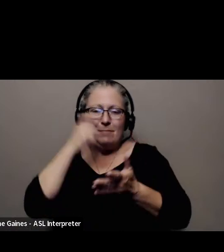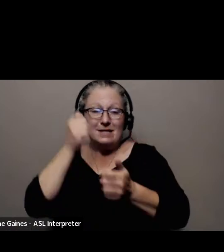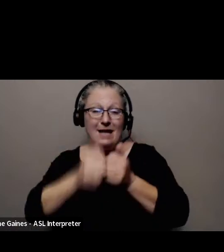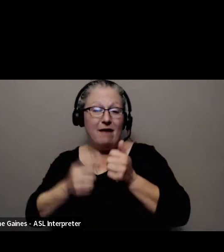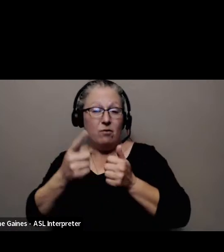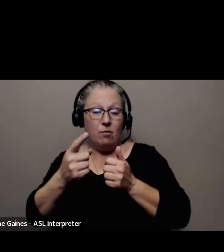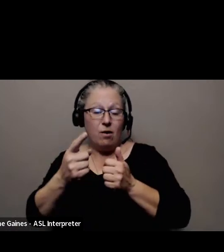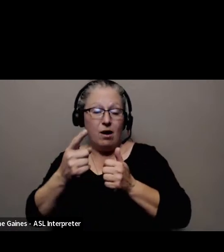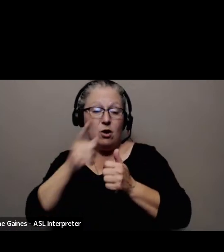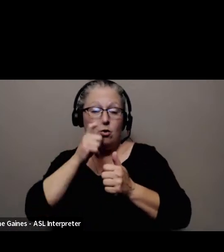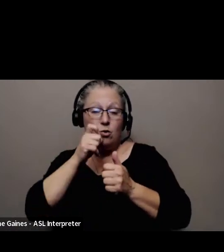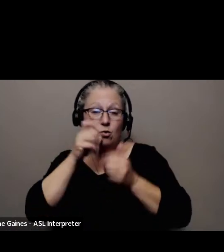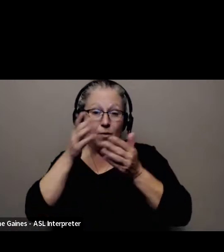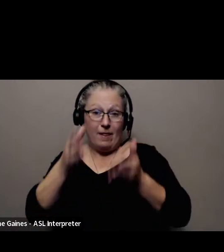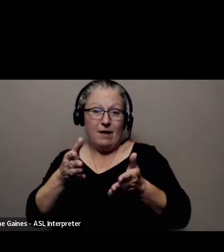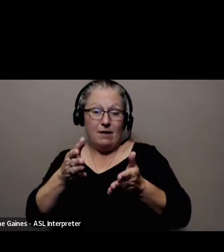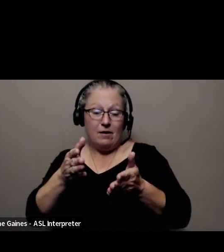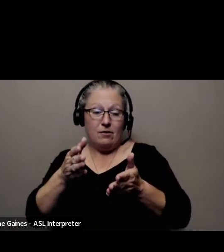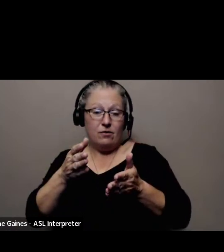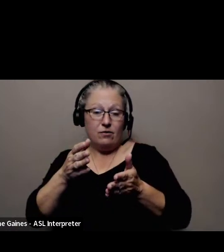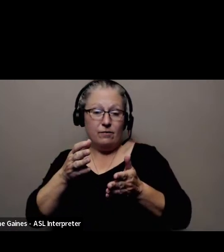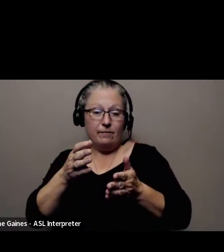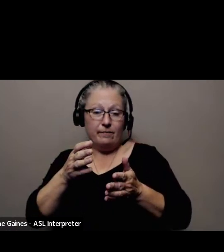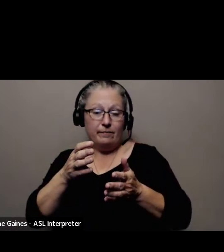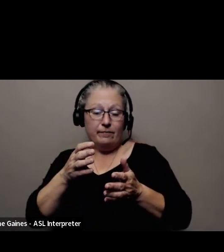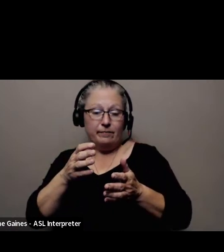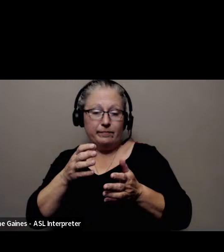everybody who was attending,